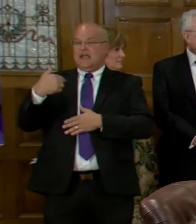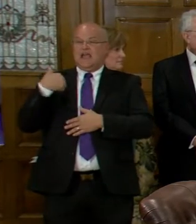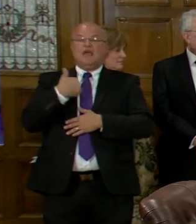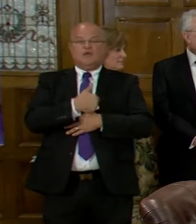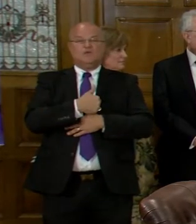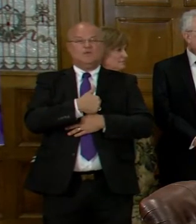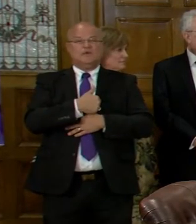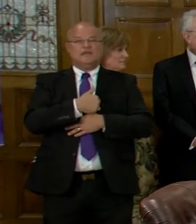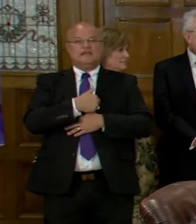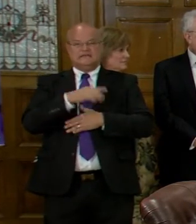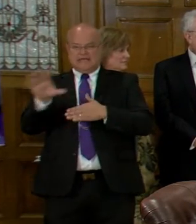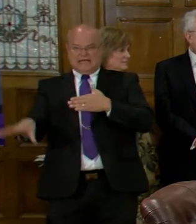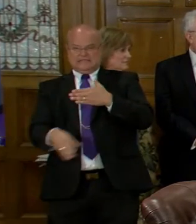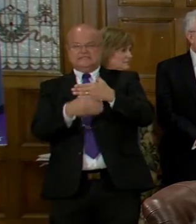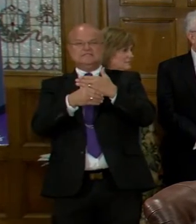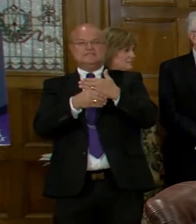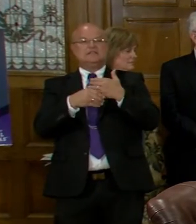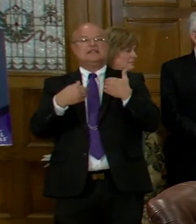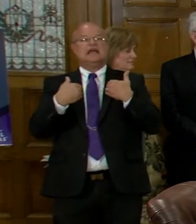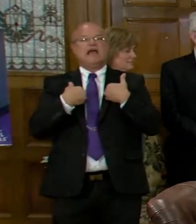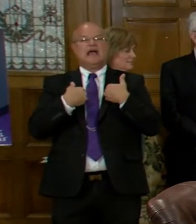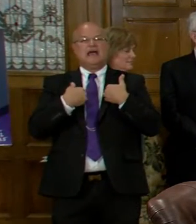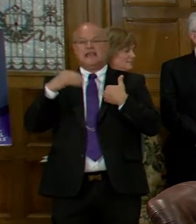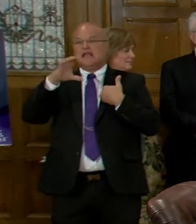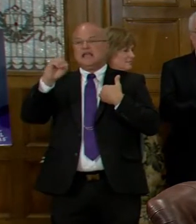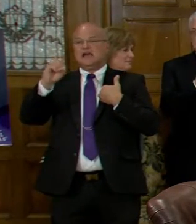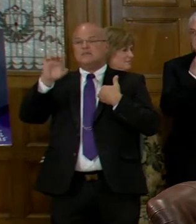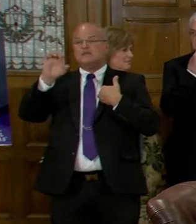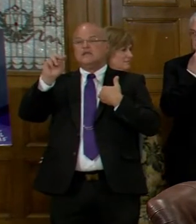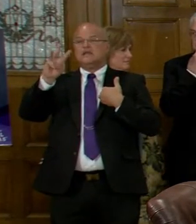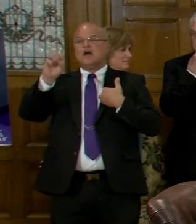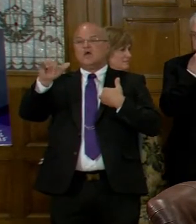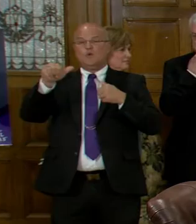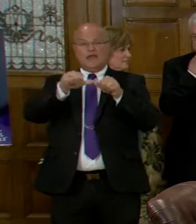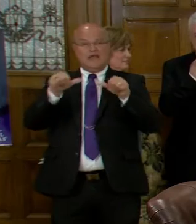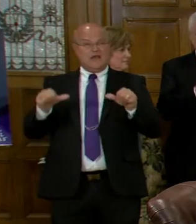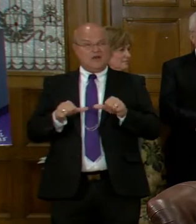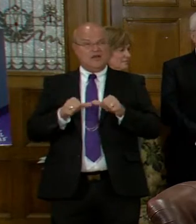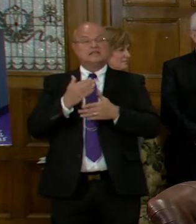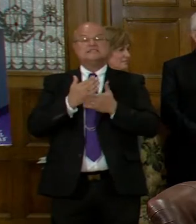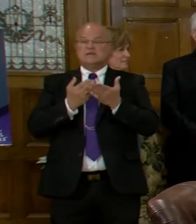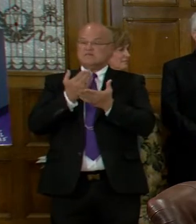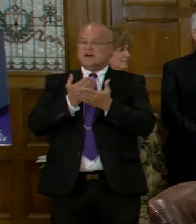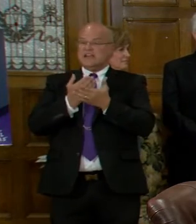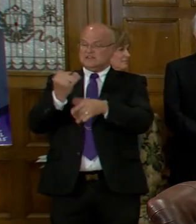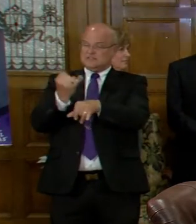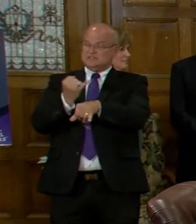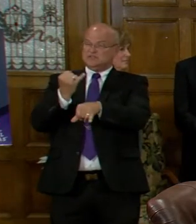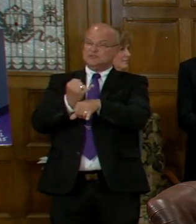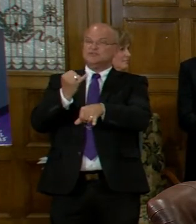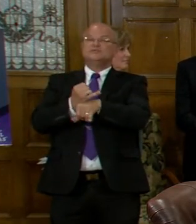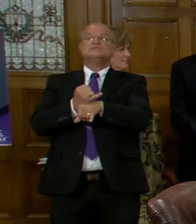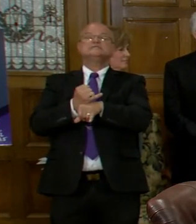have additionally had companies in the Conway area. We've had some financial